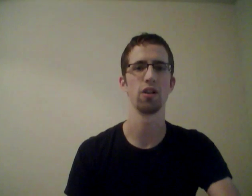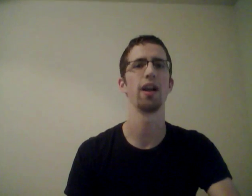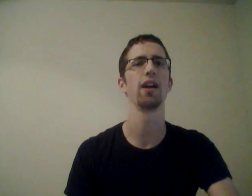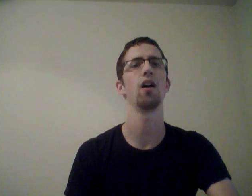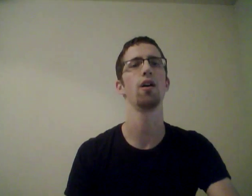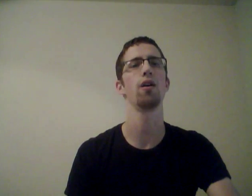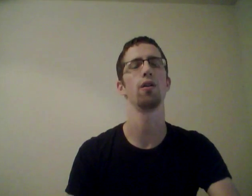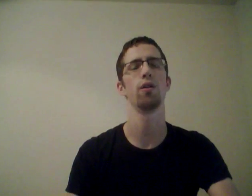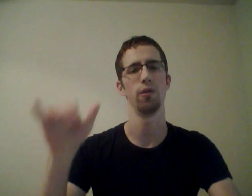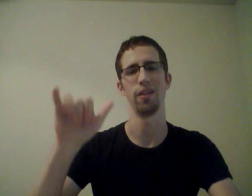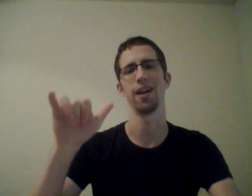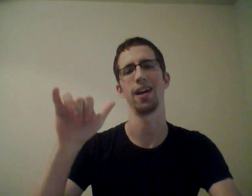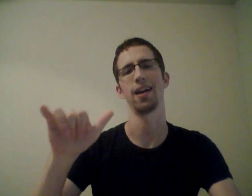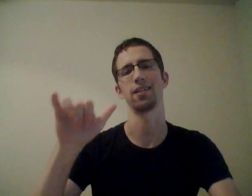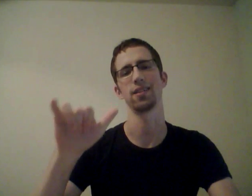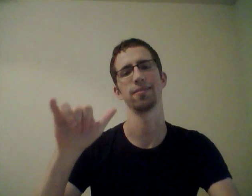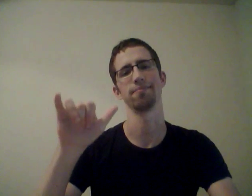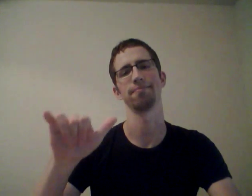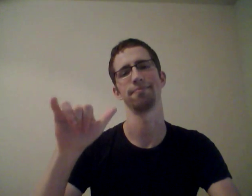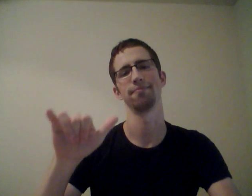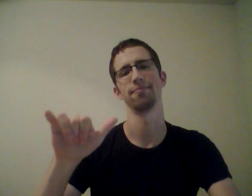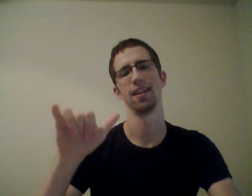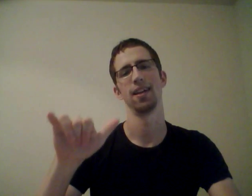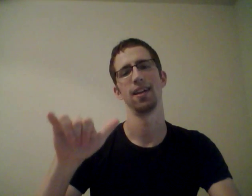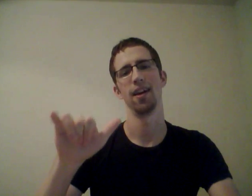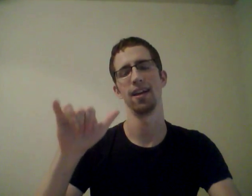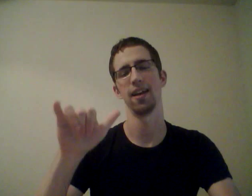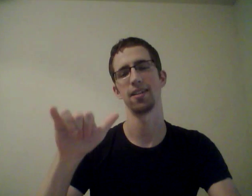like, oh, that. I get it.